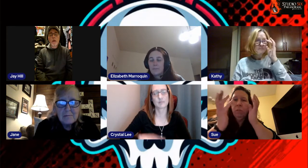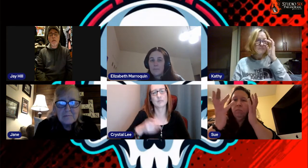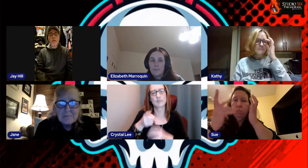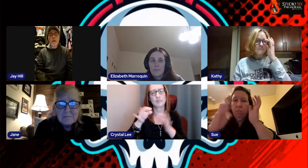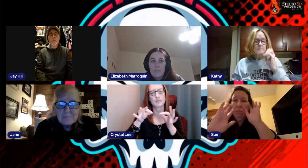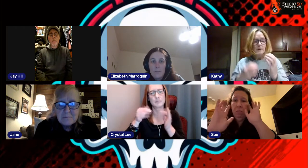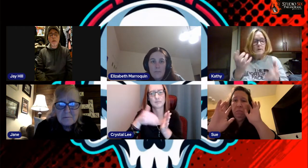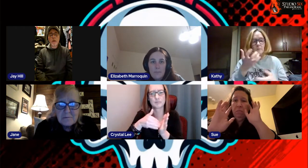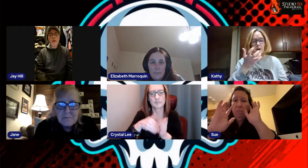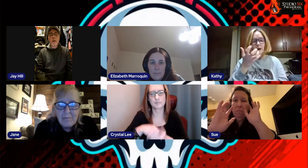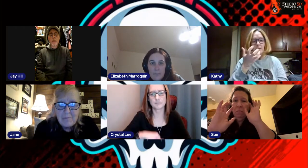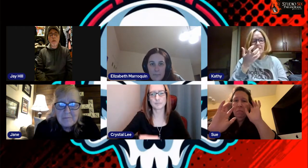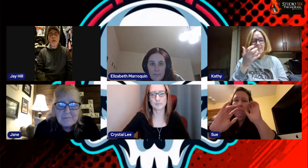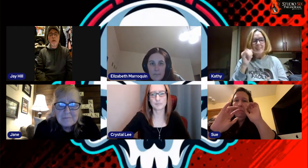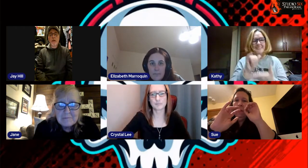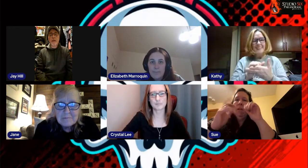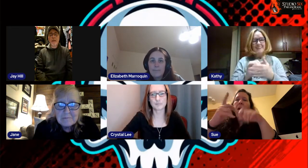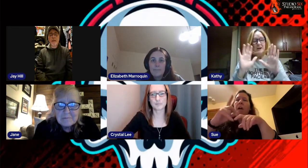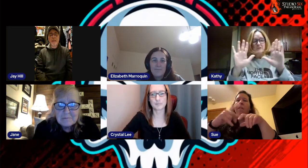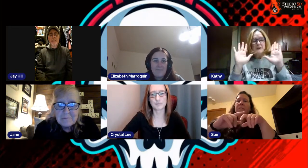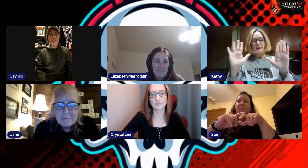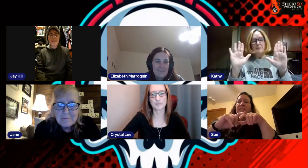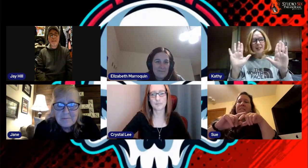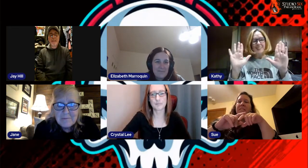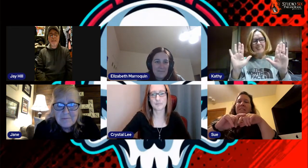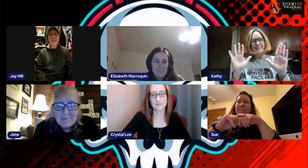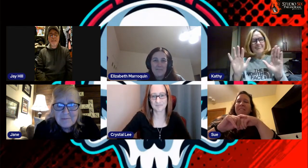Wow, that's pretty incredible.